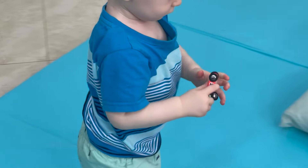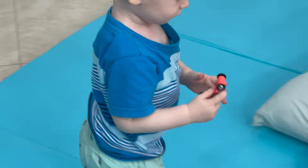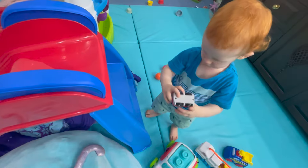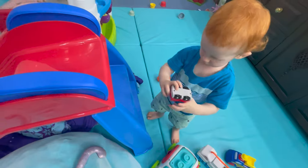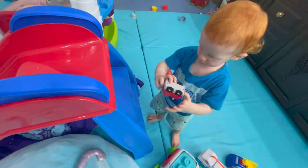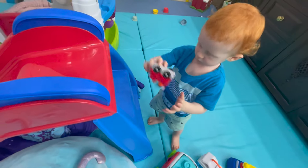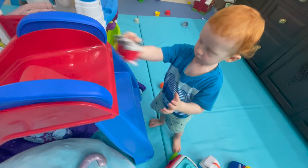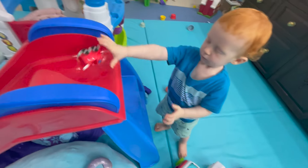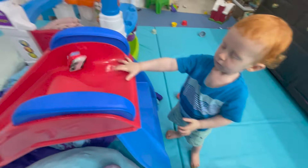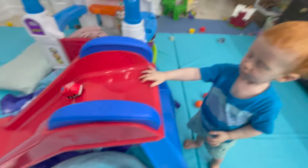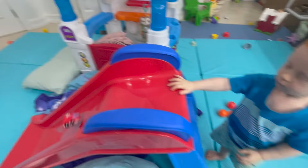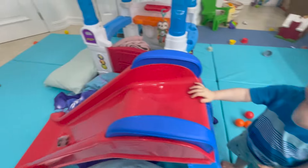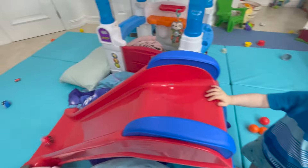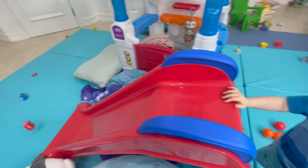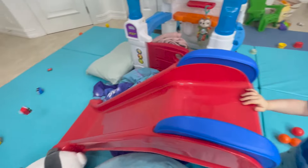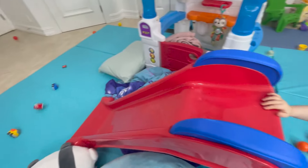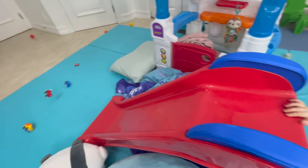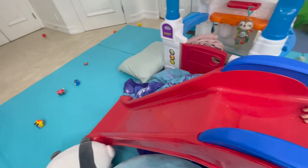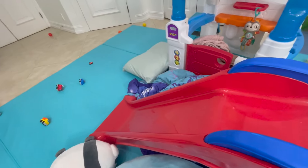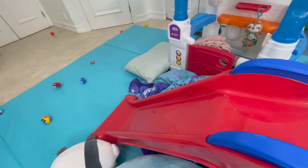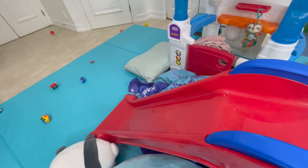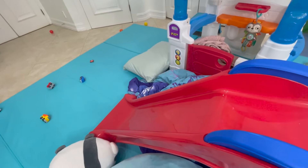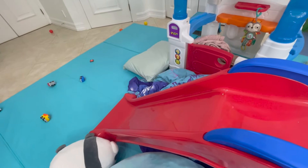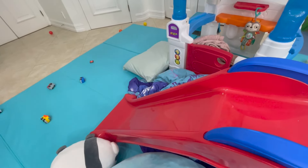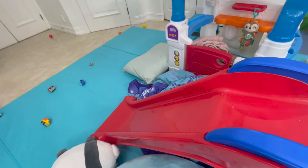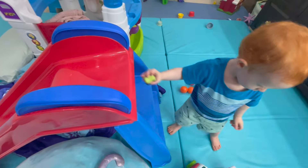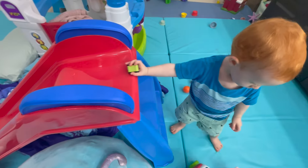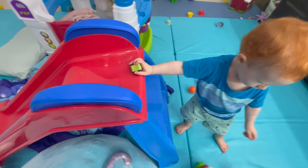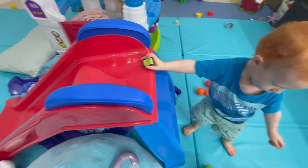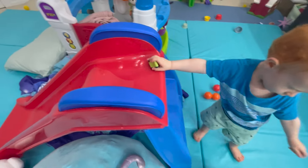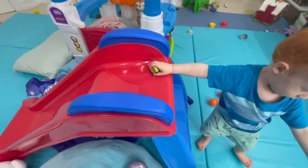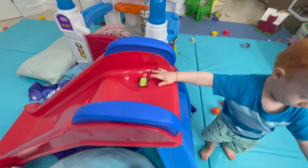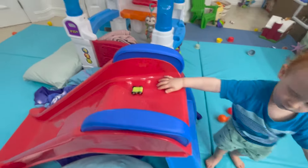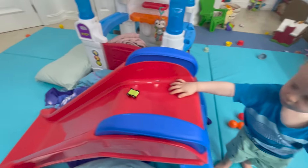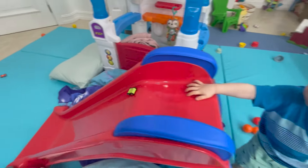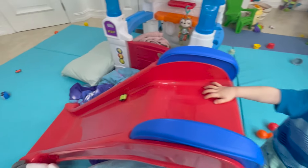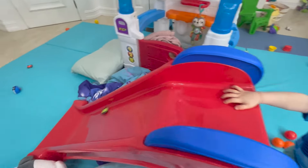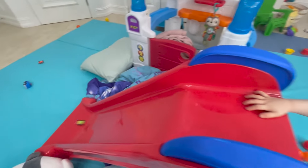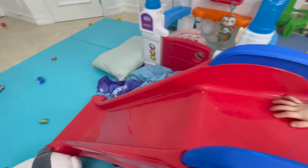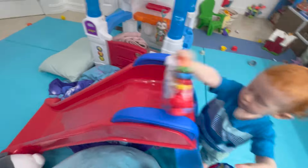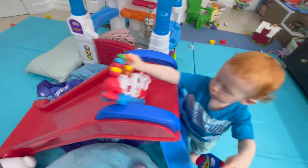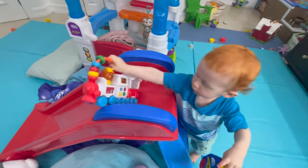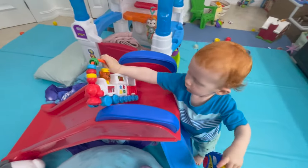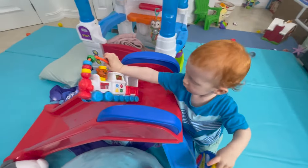A fire truck? Whoa! A green car?